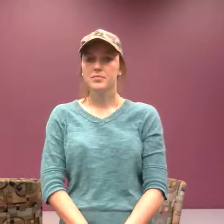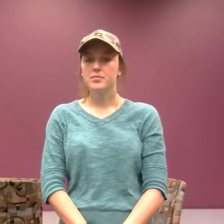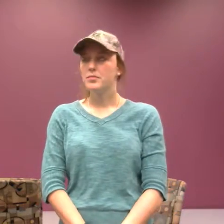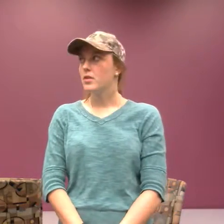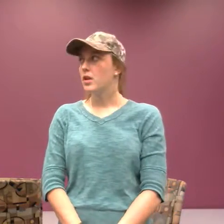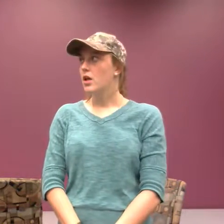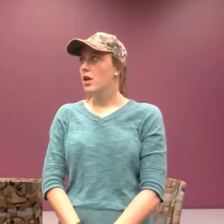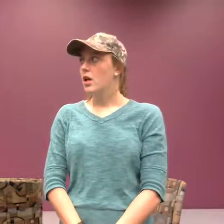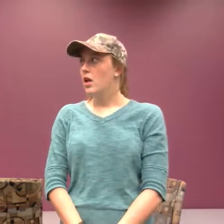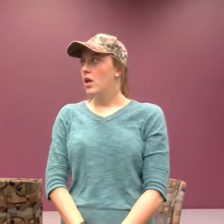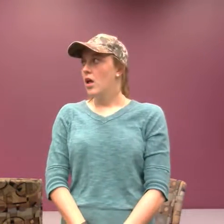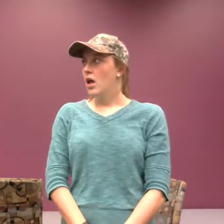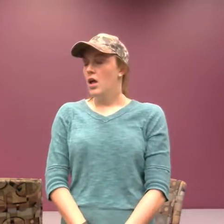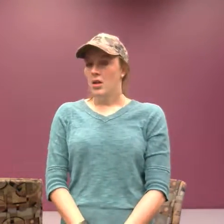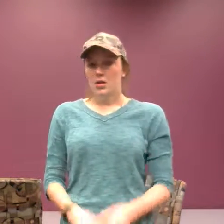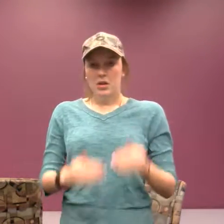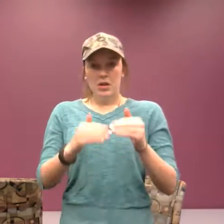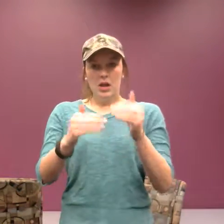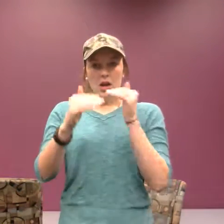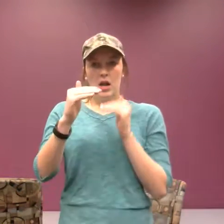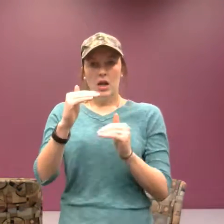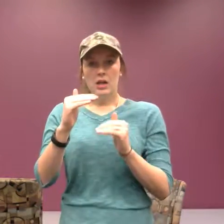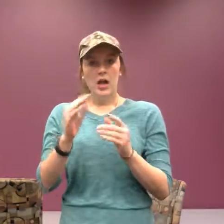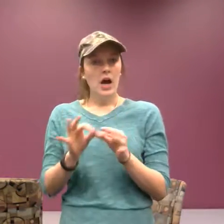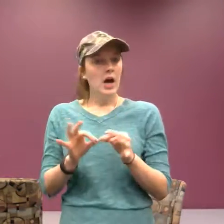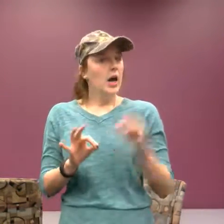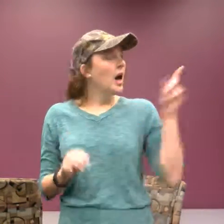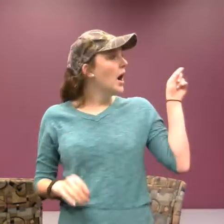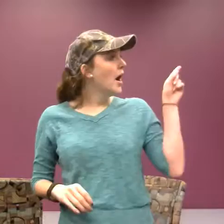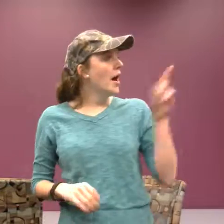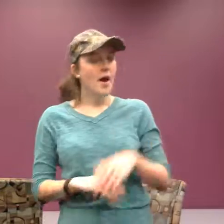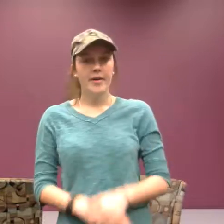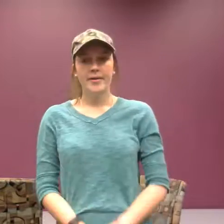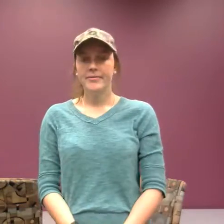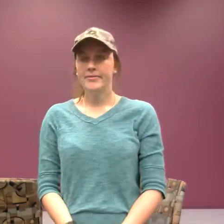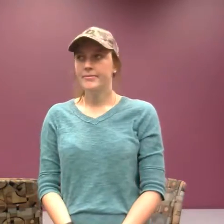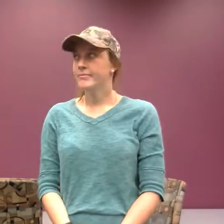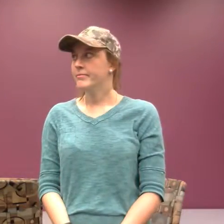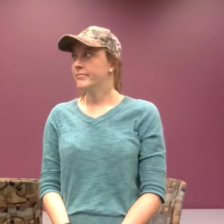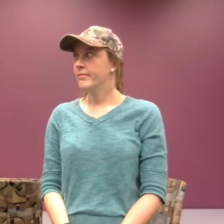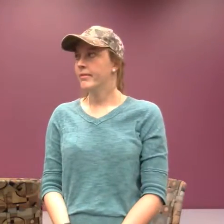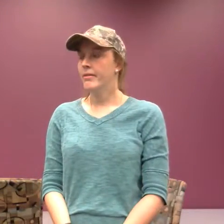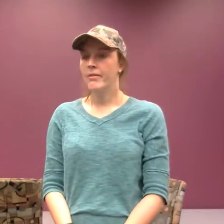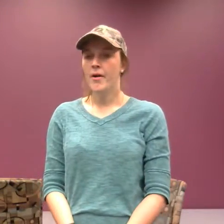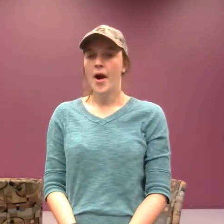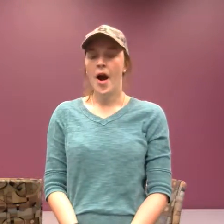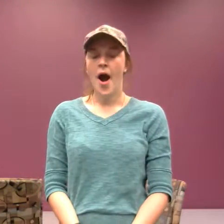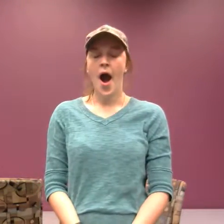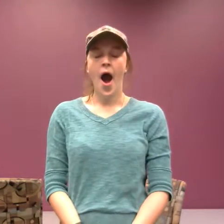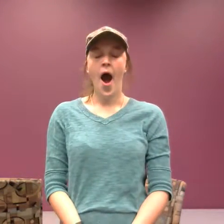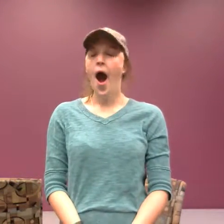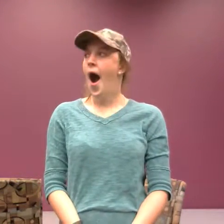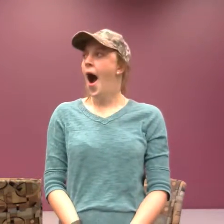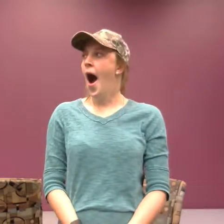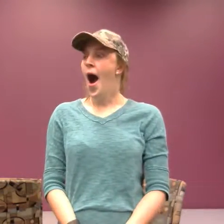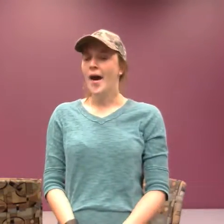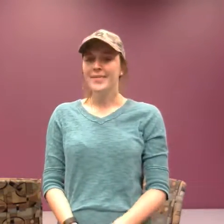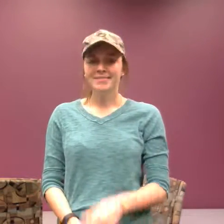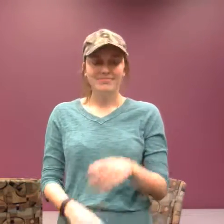Let's look at the next sentence and see if we can answer the question, what would I like to know? And then I can tell you everything